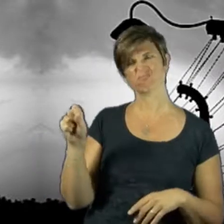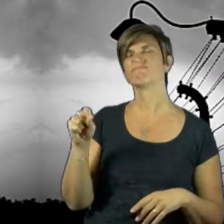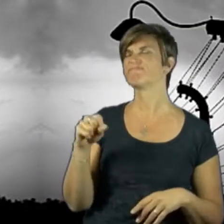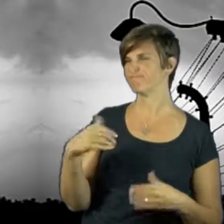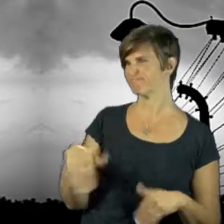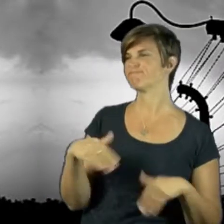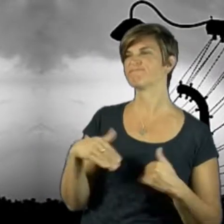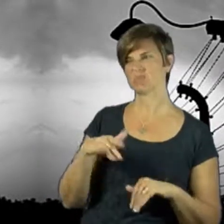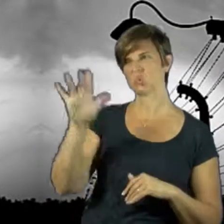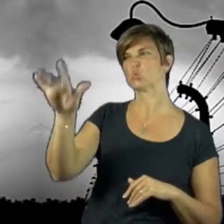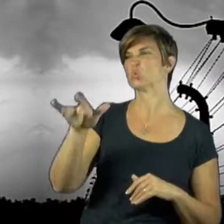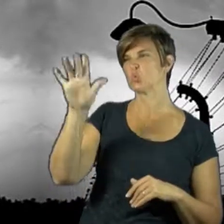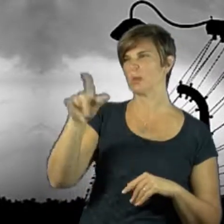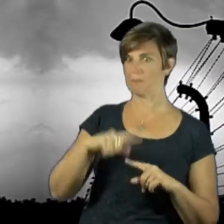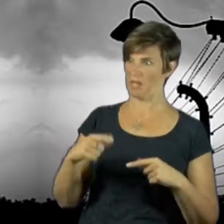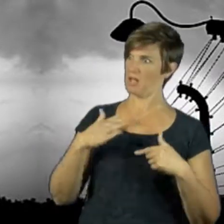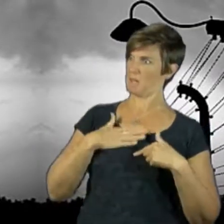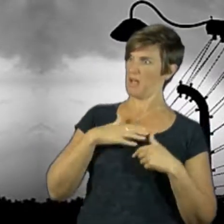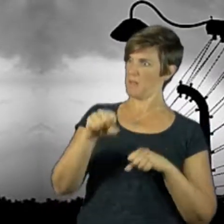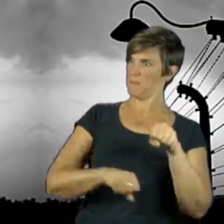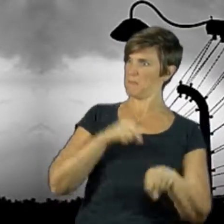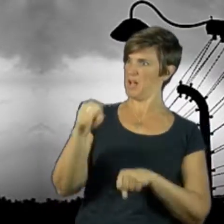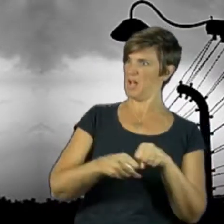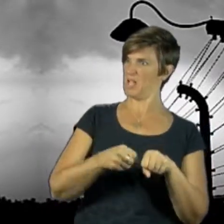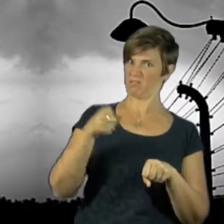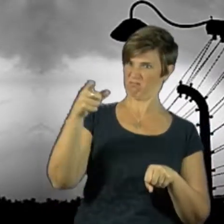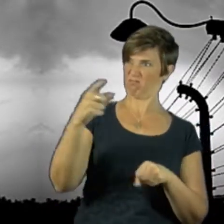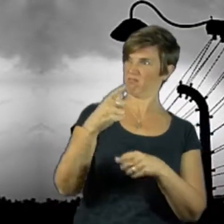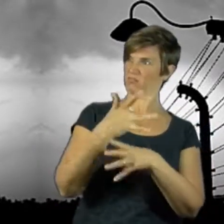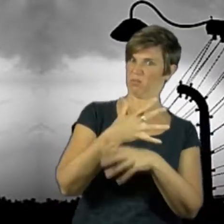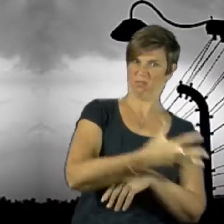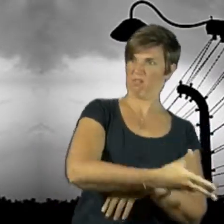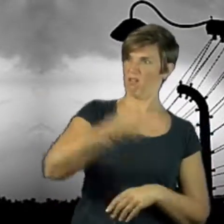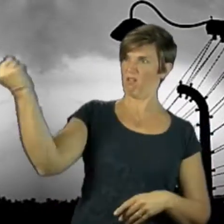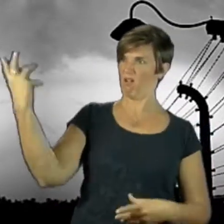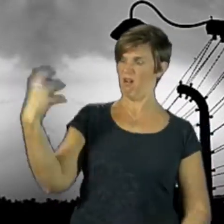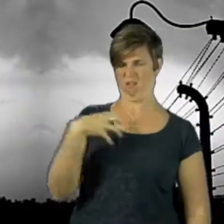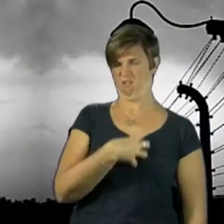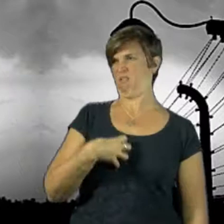"Oh yes, that was too bad, but I had to give up my bike."